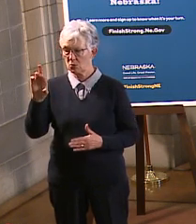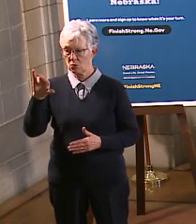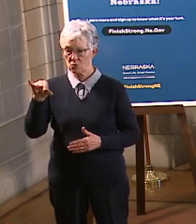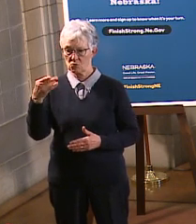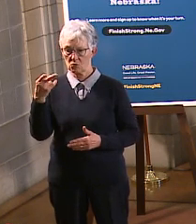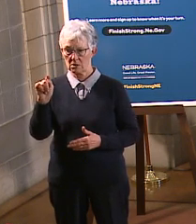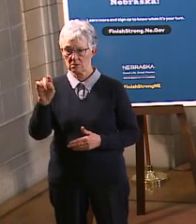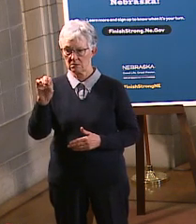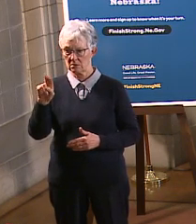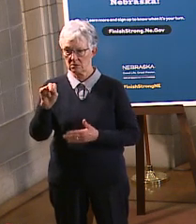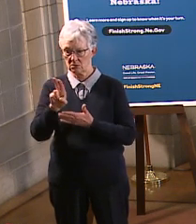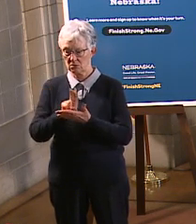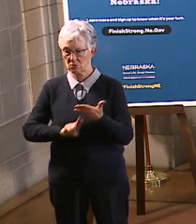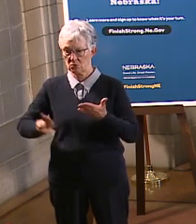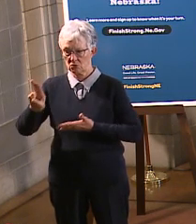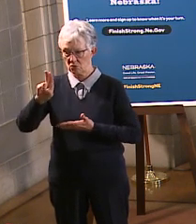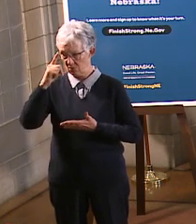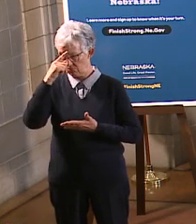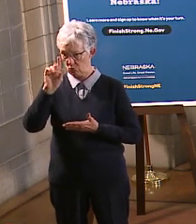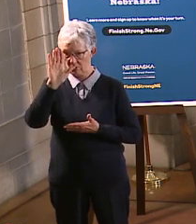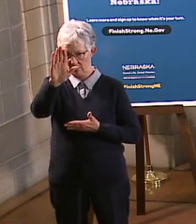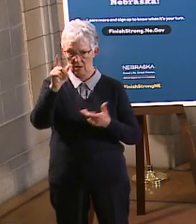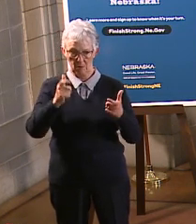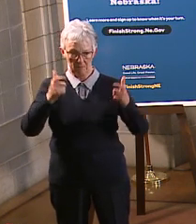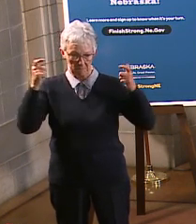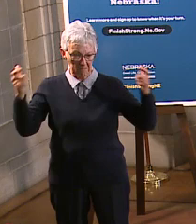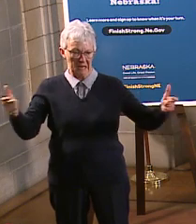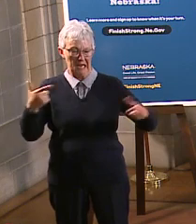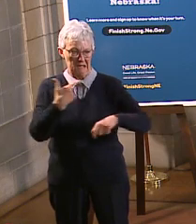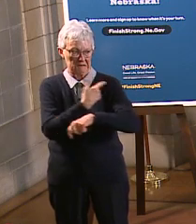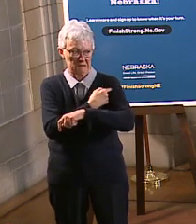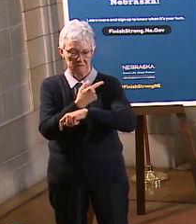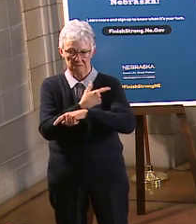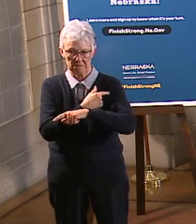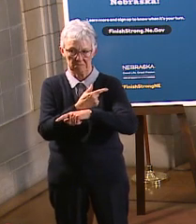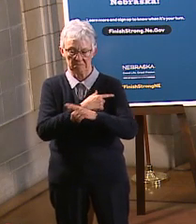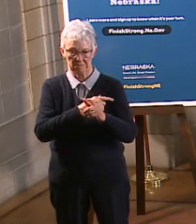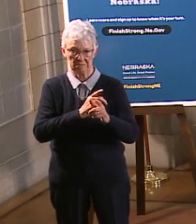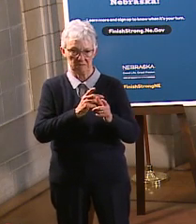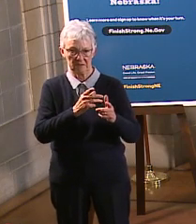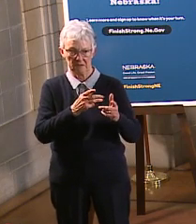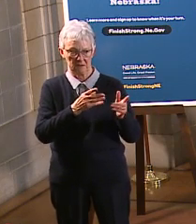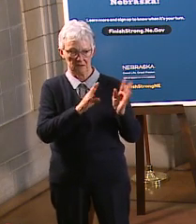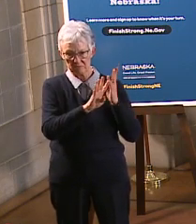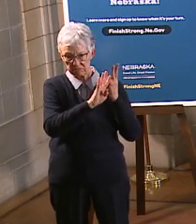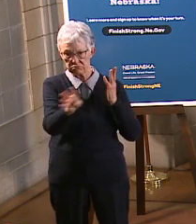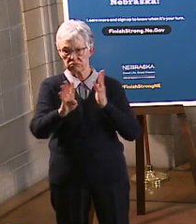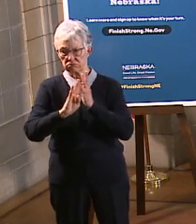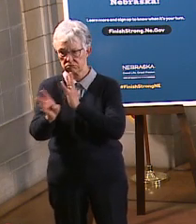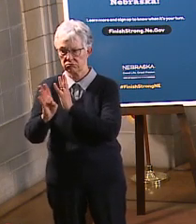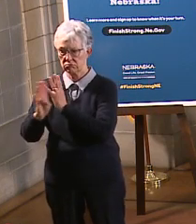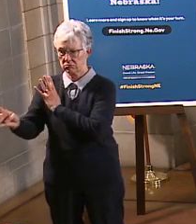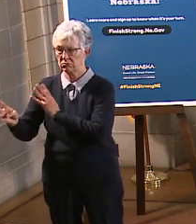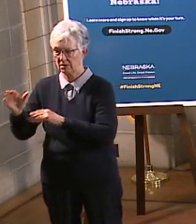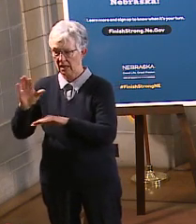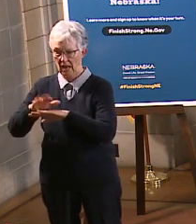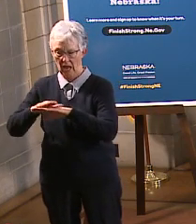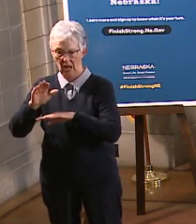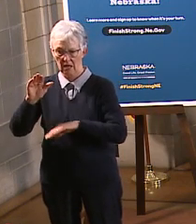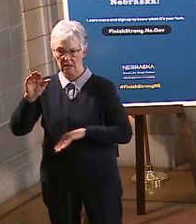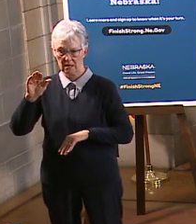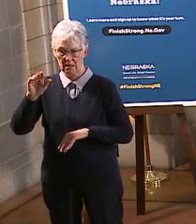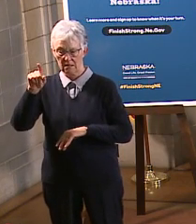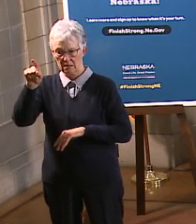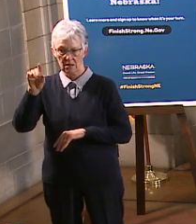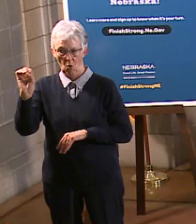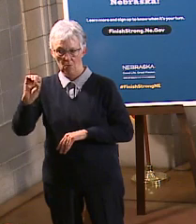University for the mass vaccination site that they set up on Saturday. They set up on campus there at their indoor soccer field.